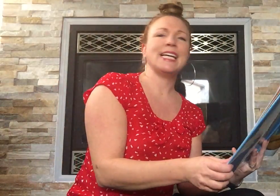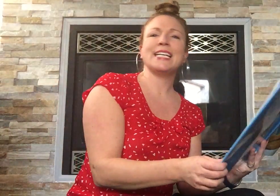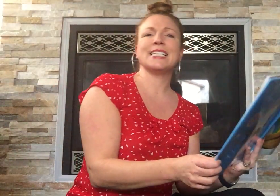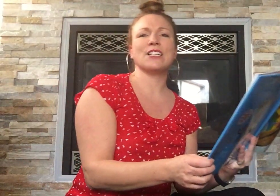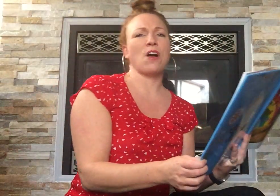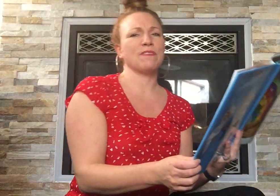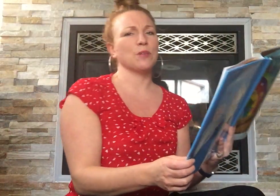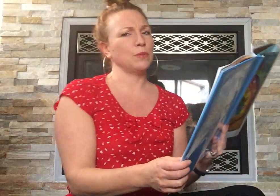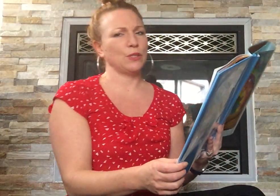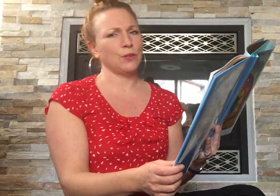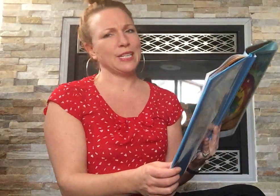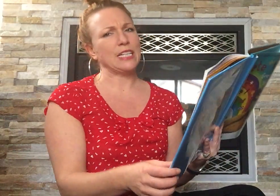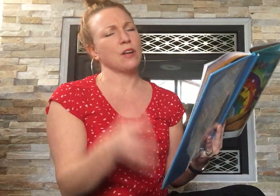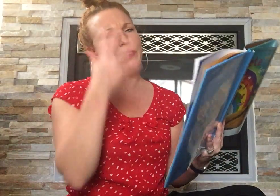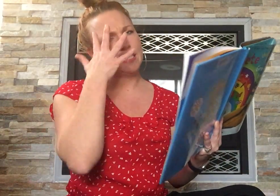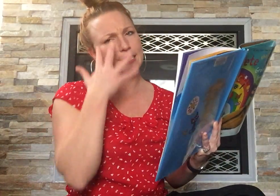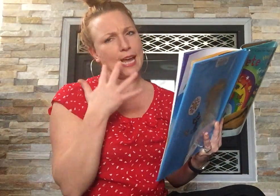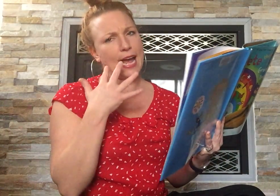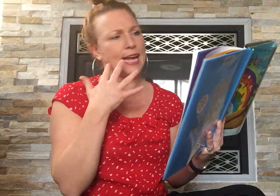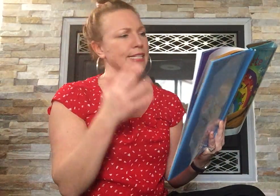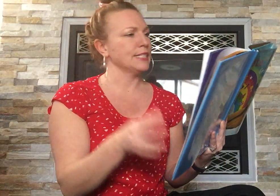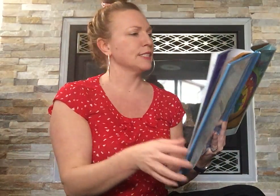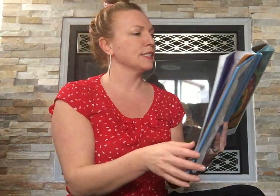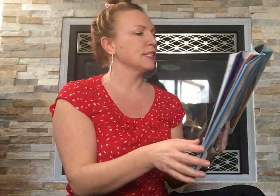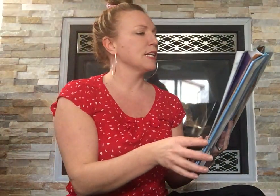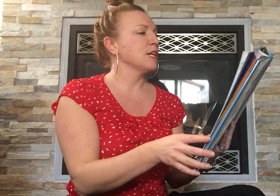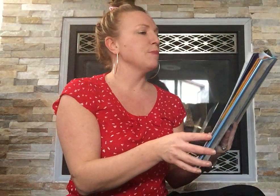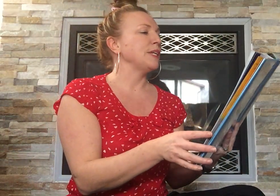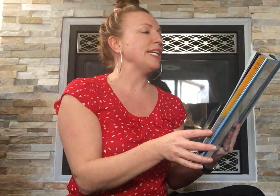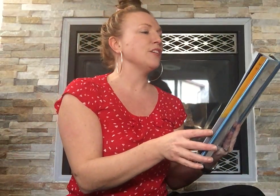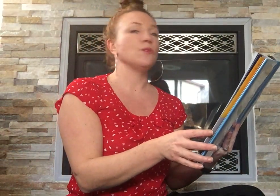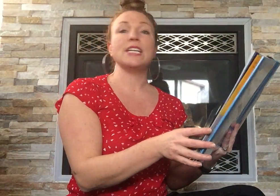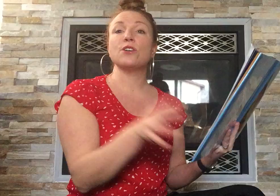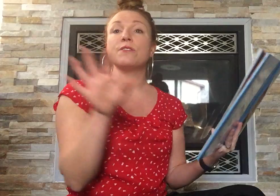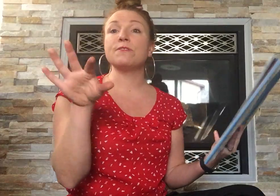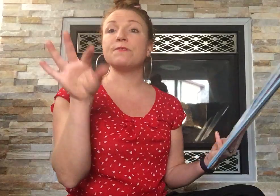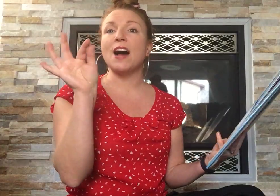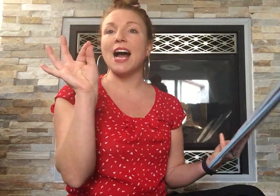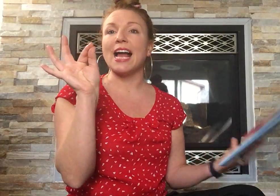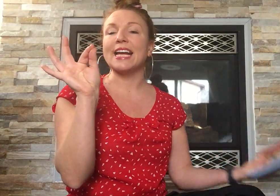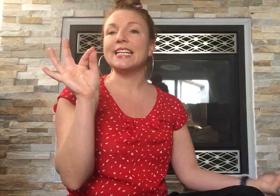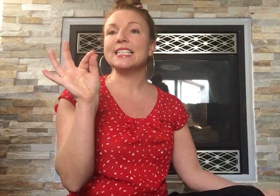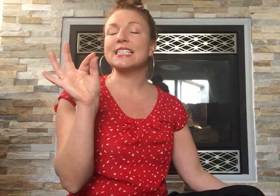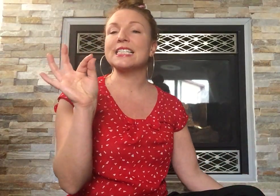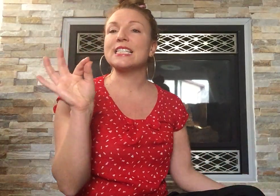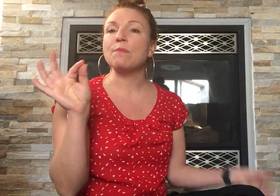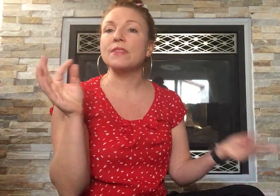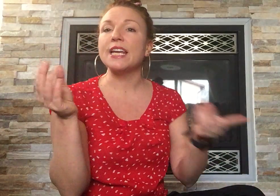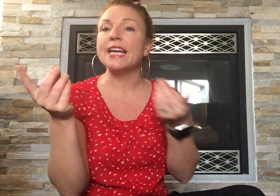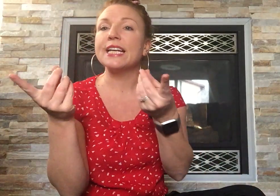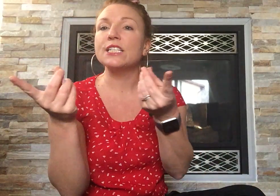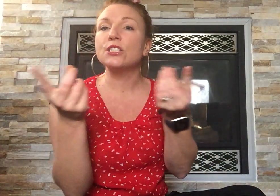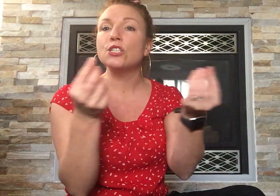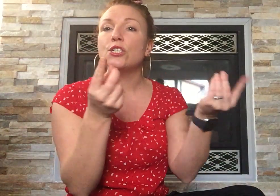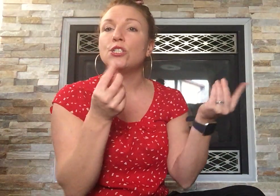He did not feel blue. He did not feel sad. Pete knew he could find something to